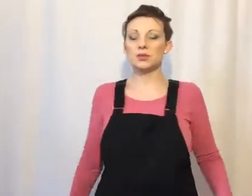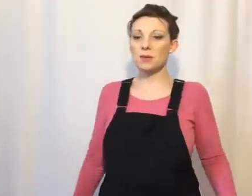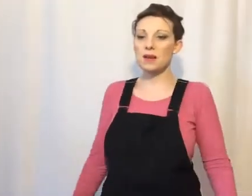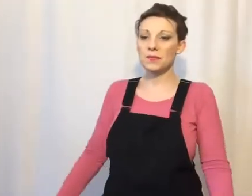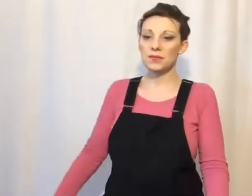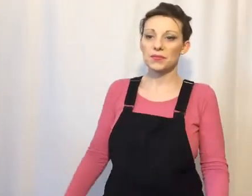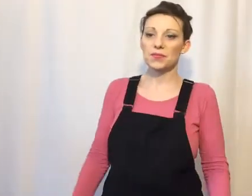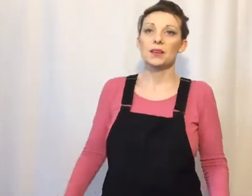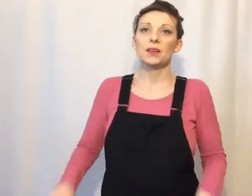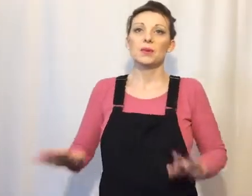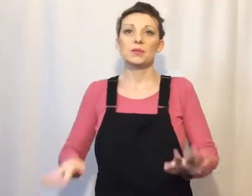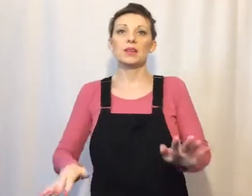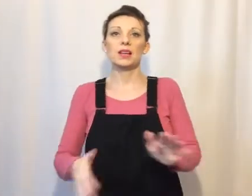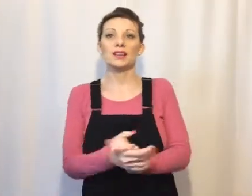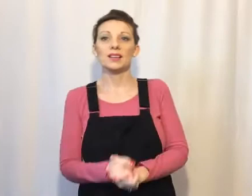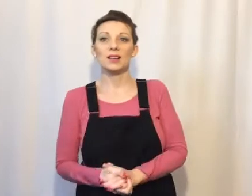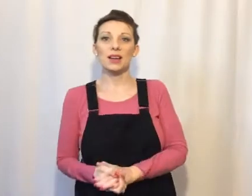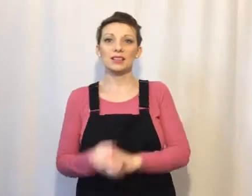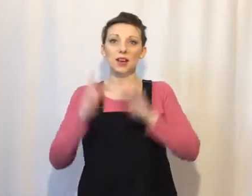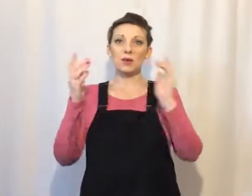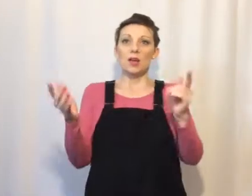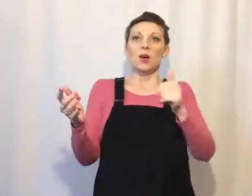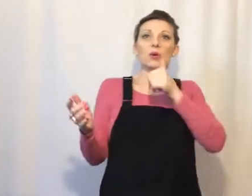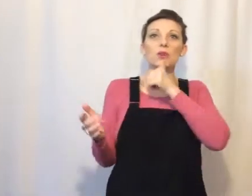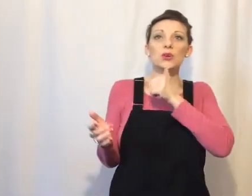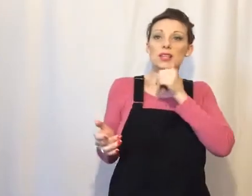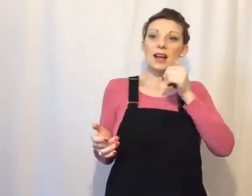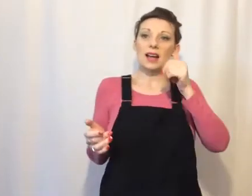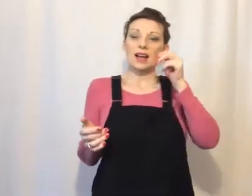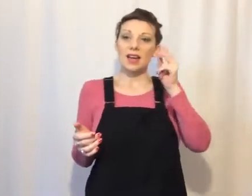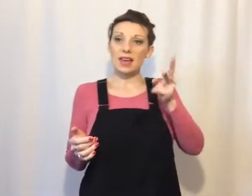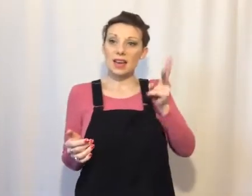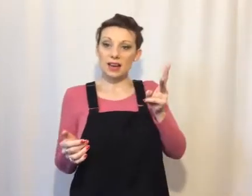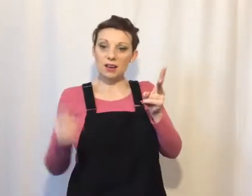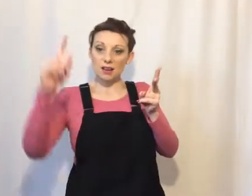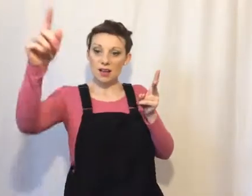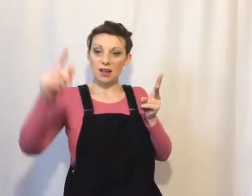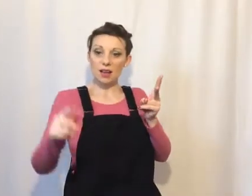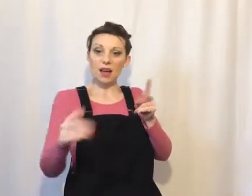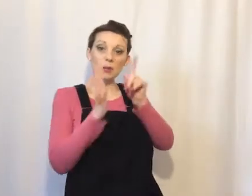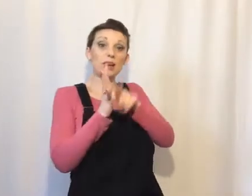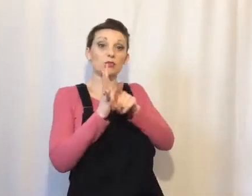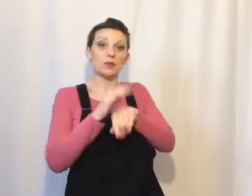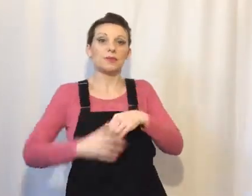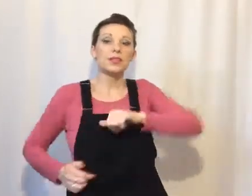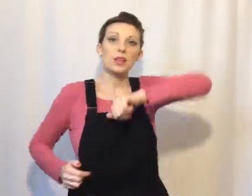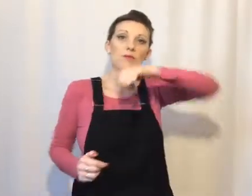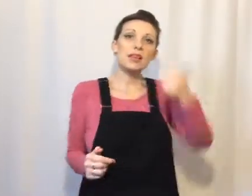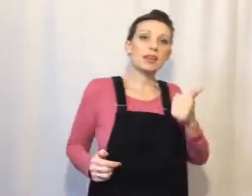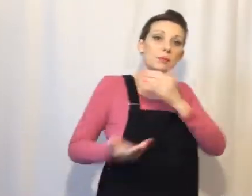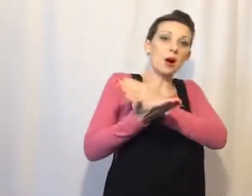there. Brilliant. Okay, so we'll use that again a little bit later on. So next